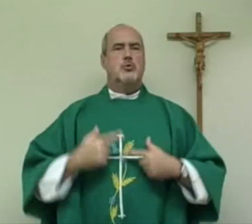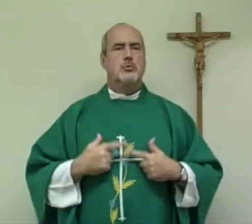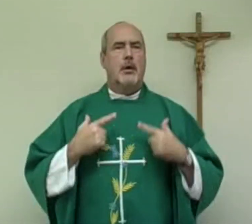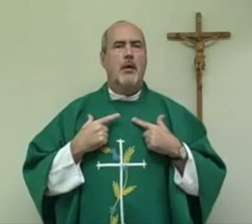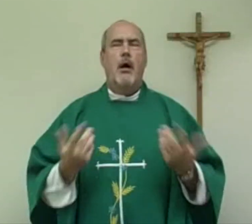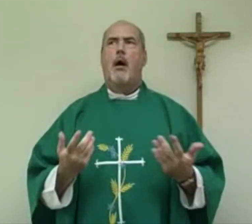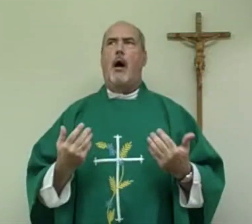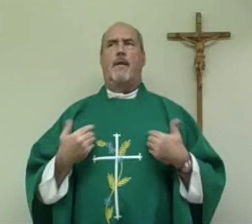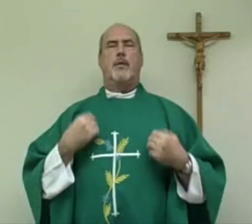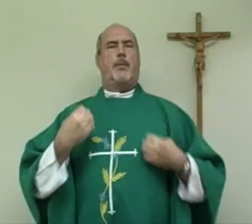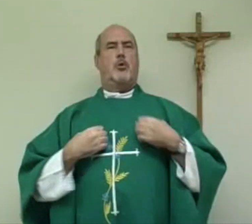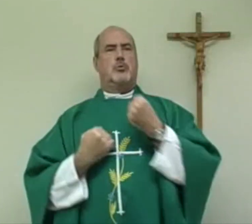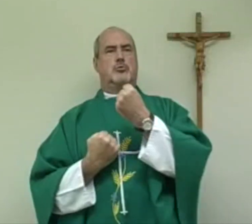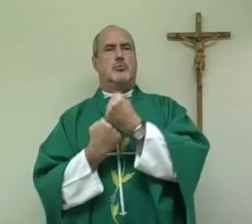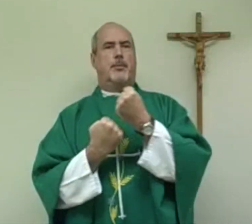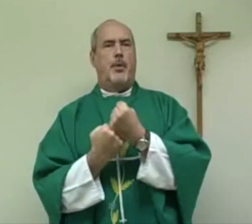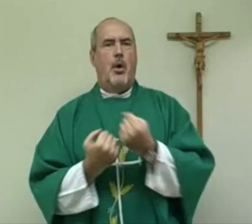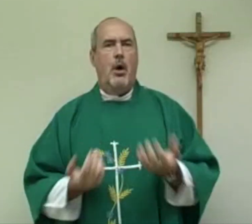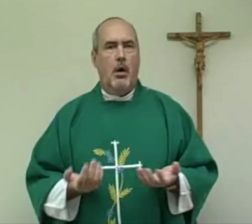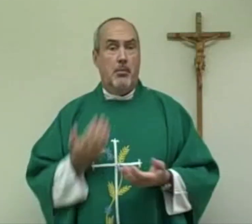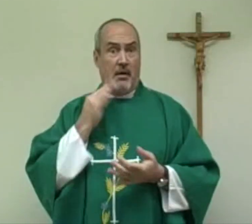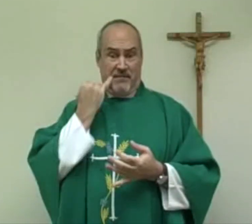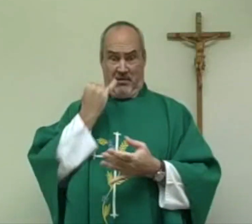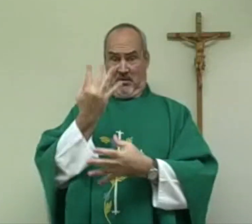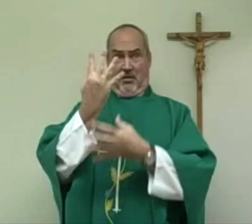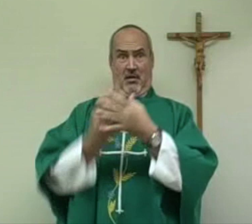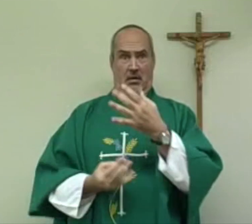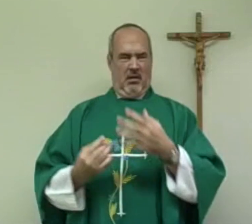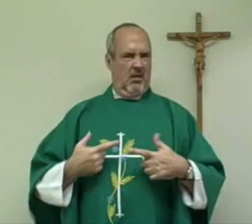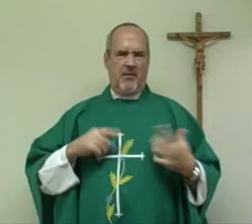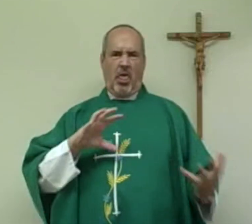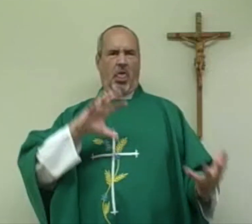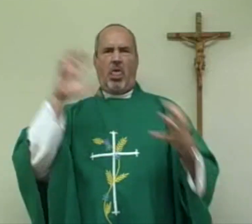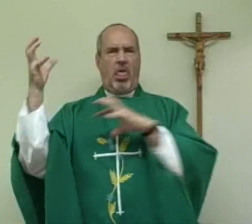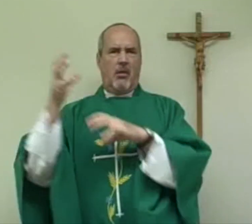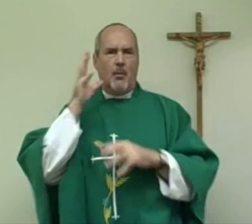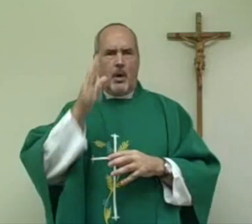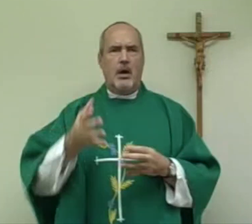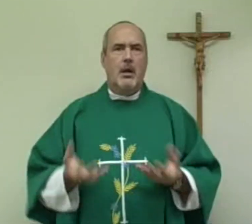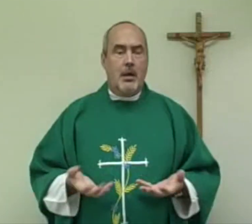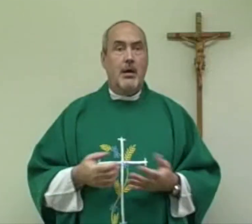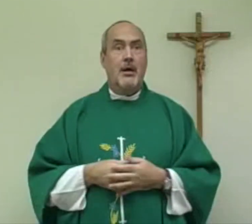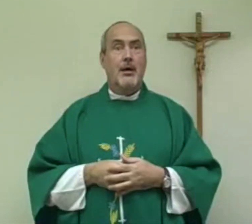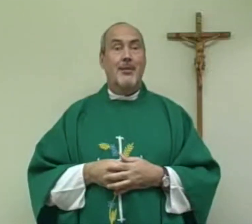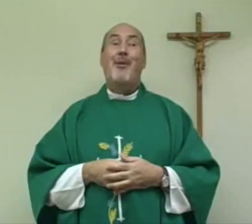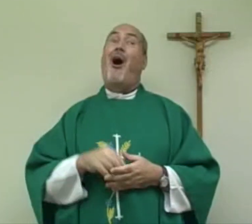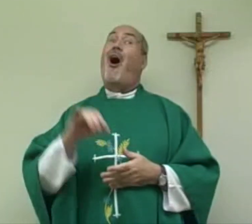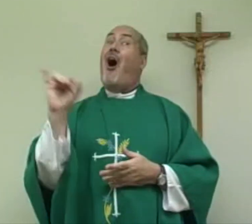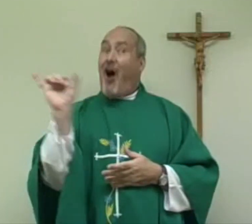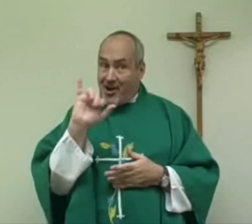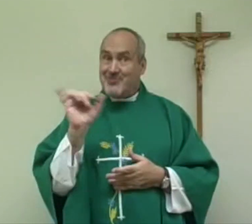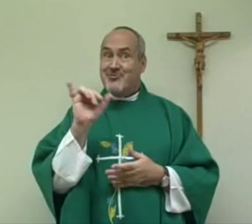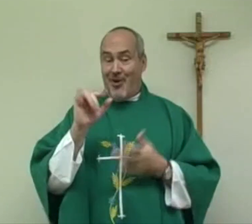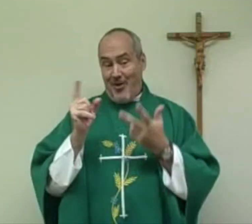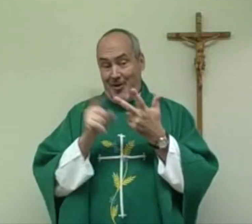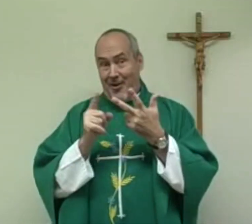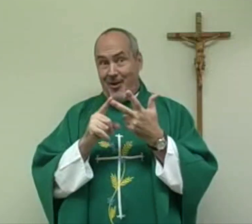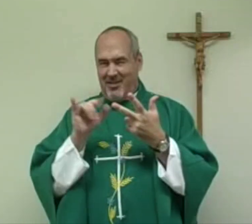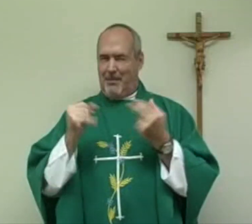good education, having a good social circle, and having people that support you. Without that, your life would be a